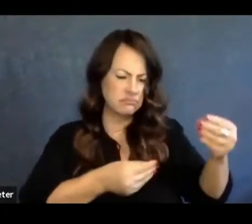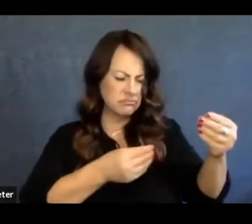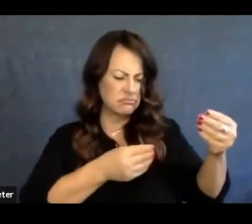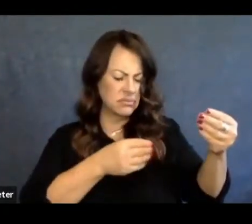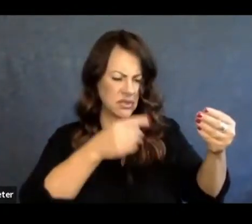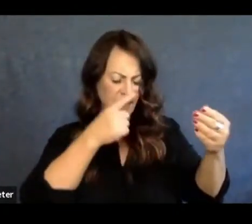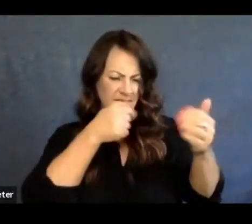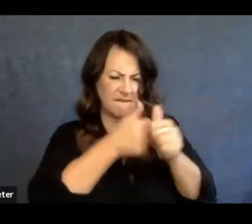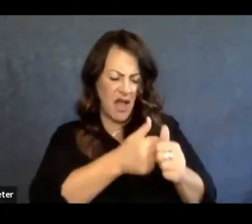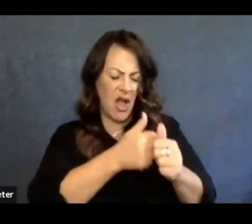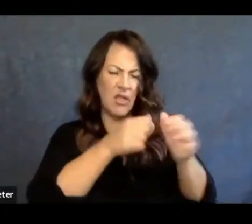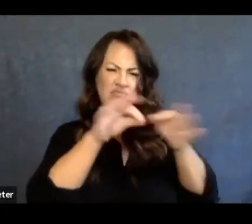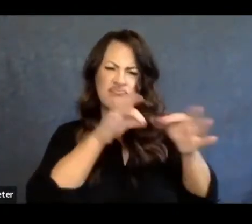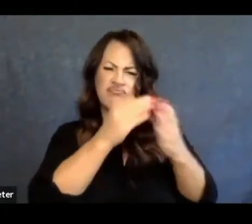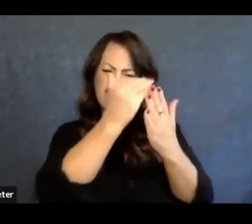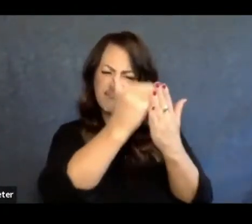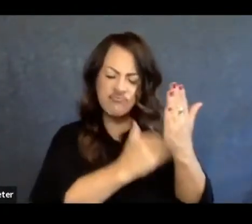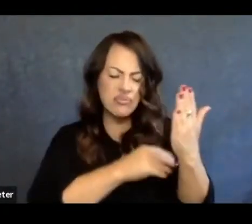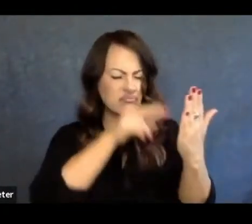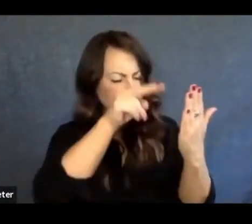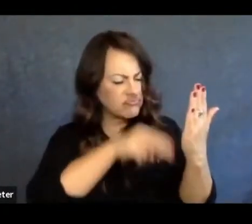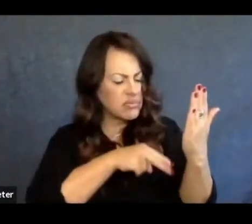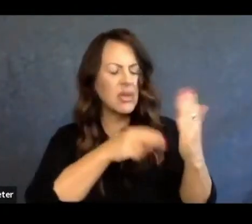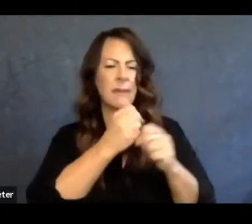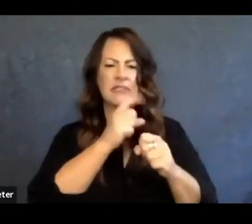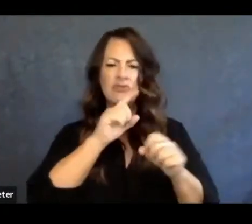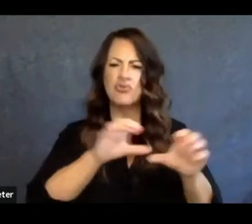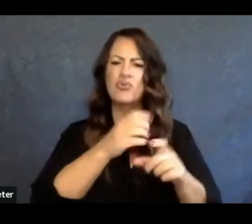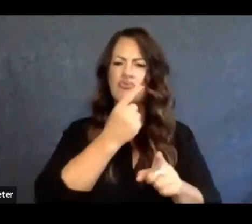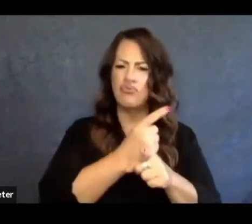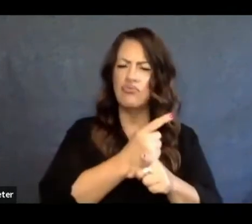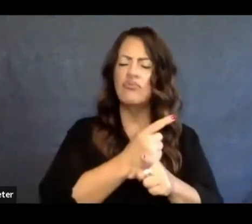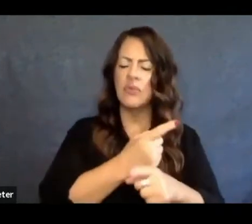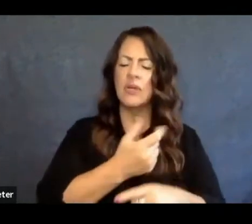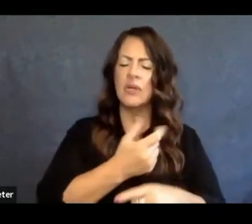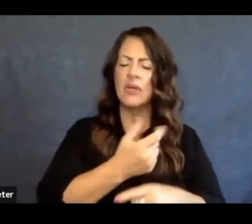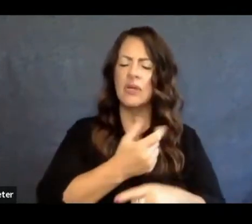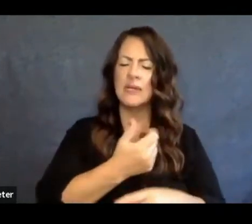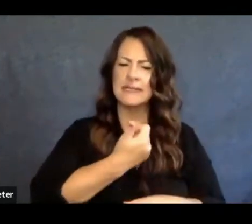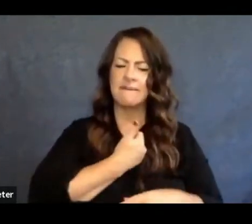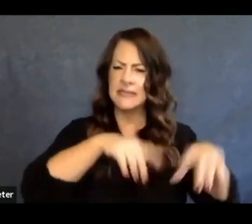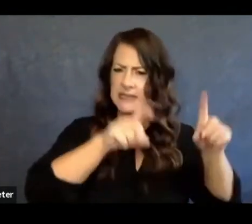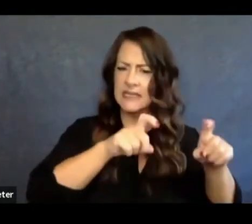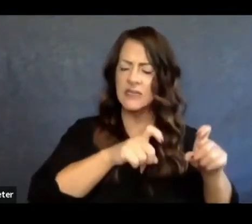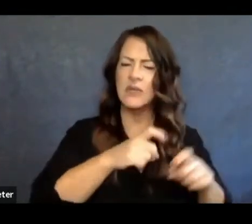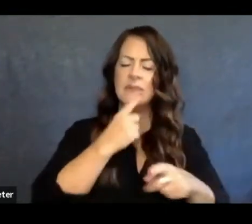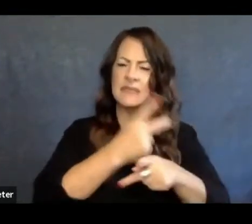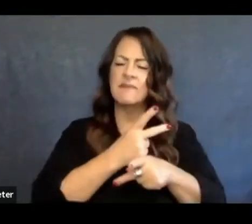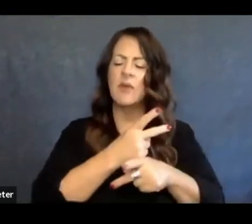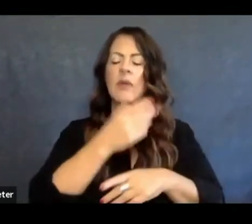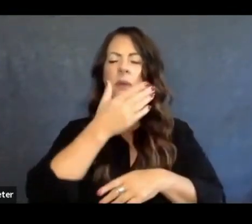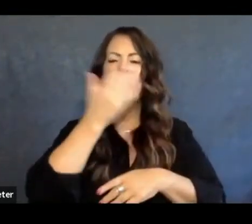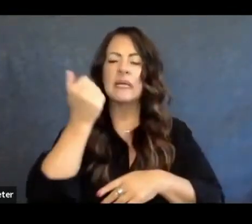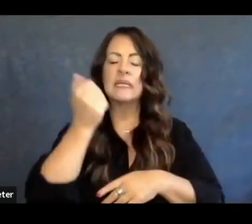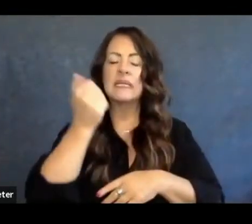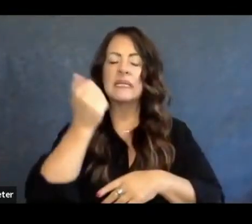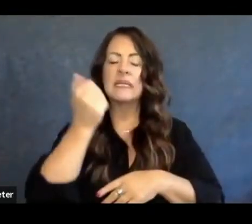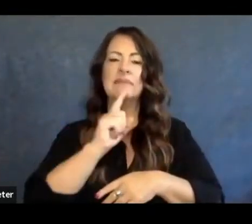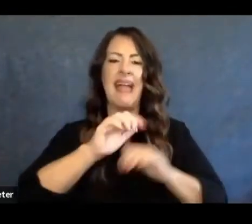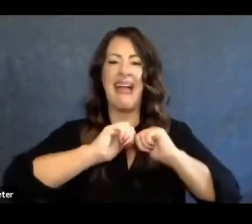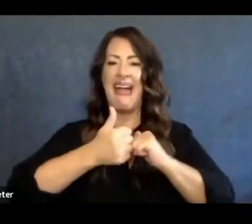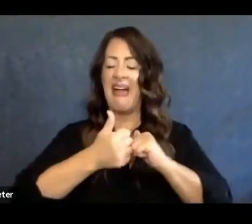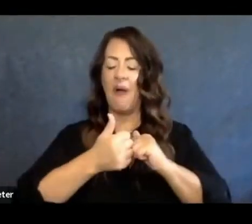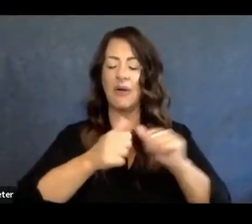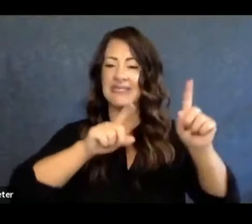test and do it and be really thoughtful as they administer the test, because absolutely the way the test